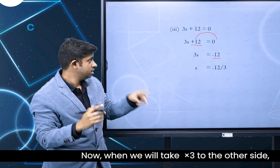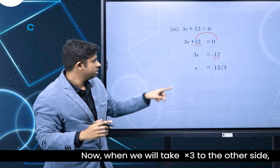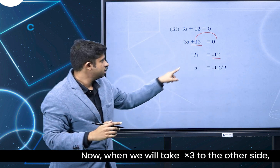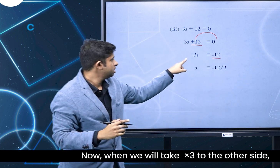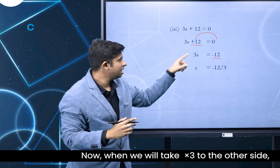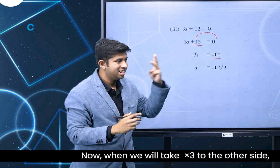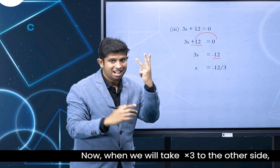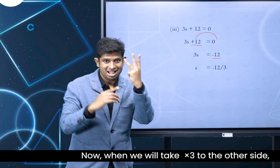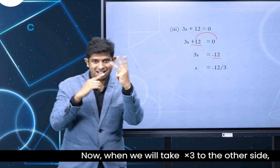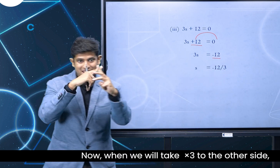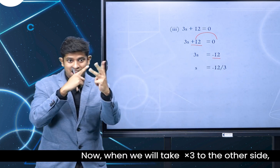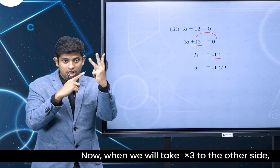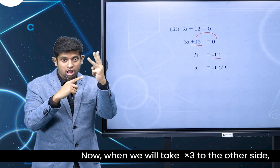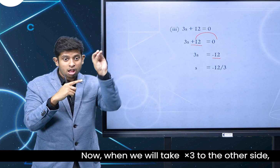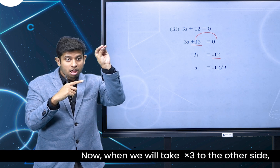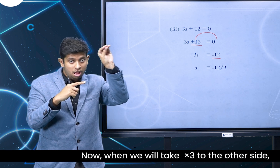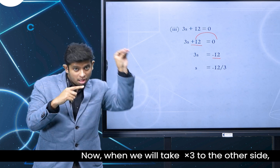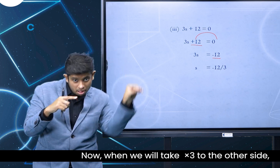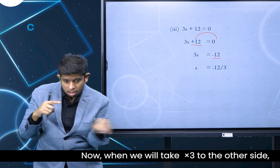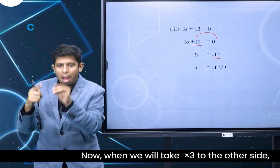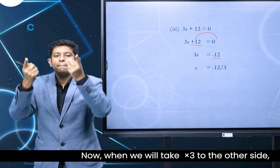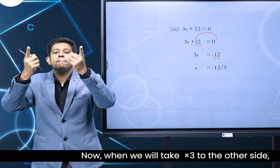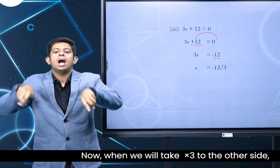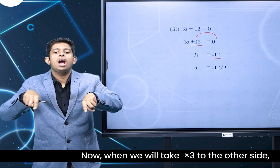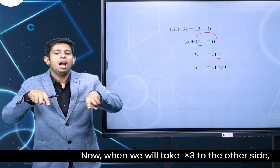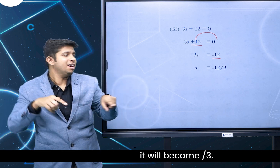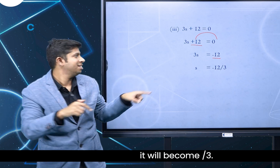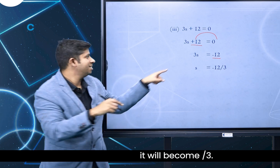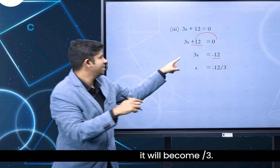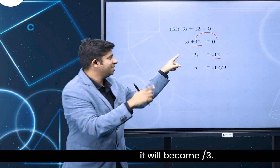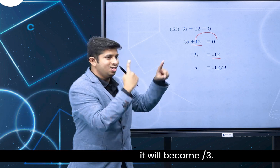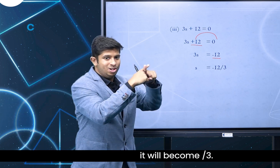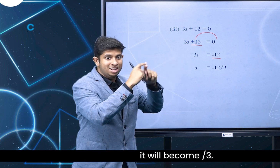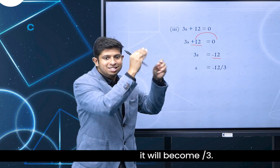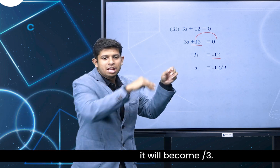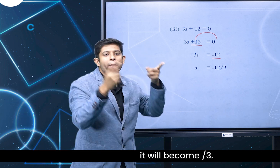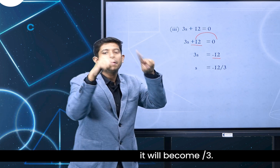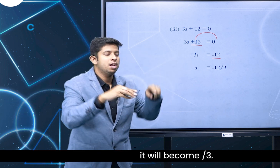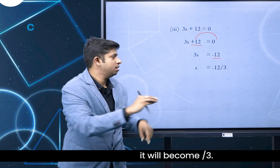Now we will take multiple 3 to the other side. It will become division 3.